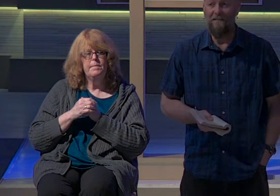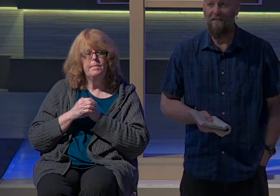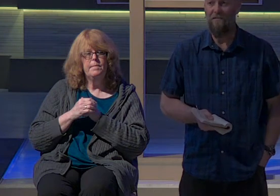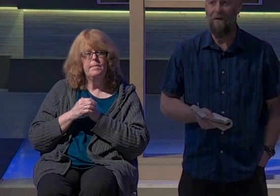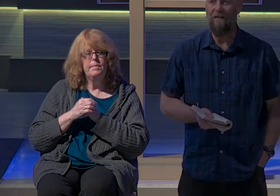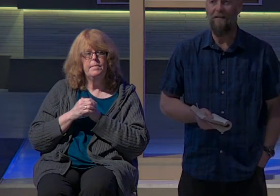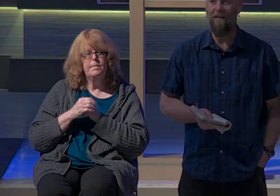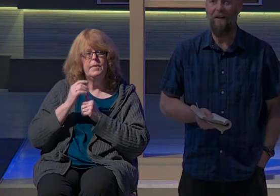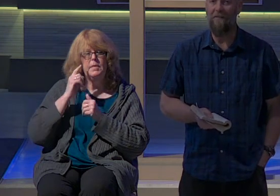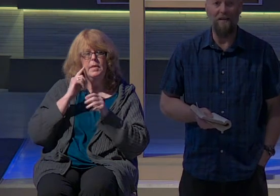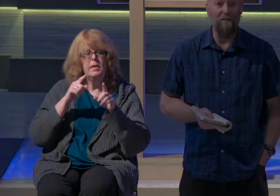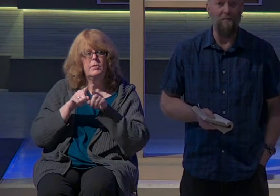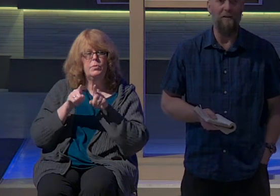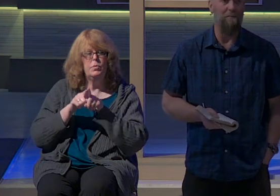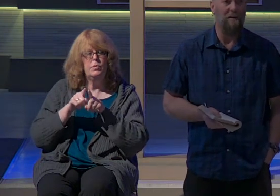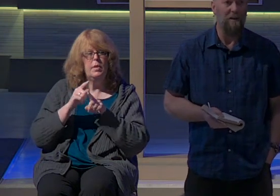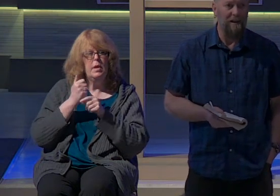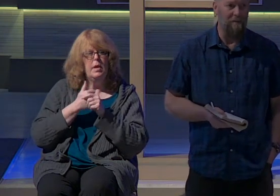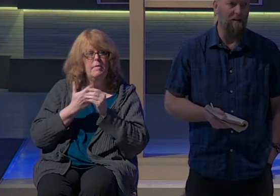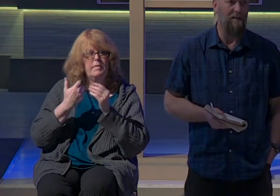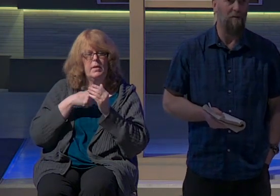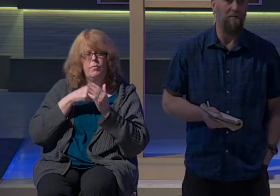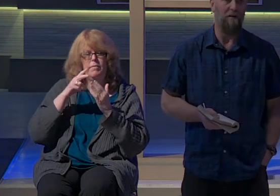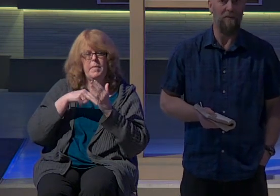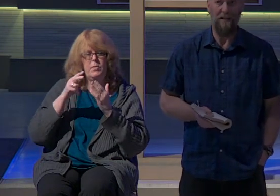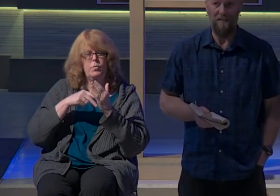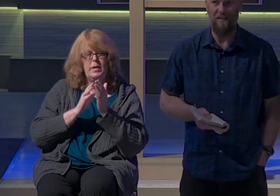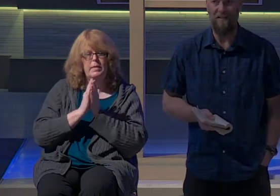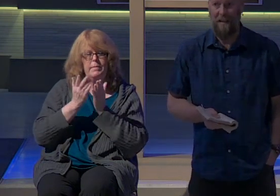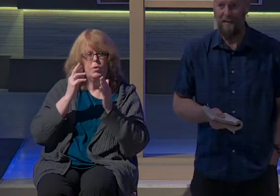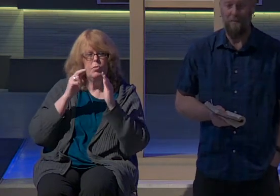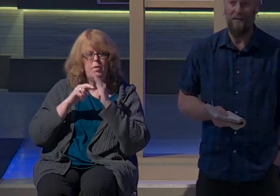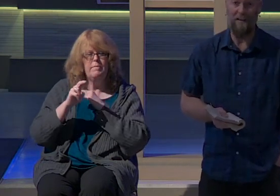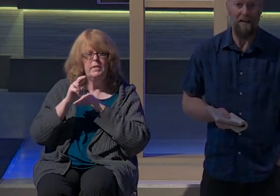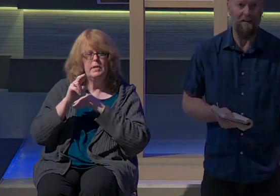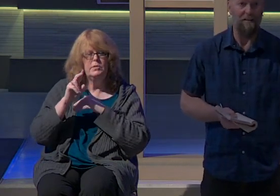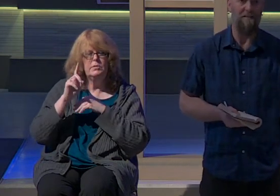Think now, too, about everything we've been reading about in the book of Revelation, as